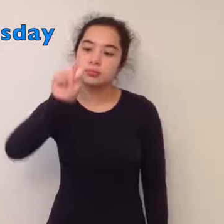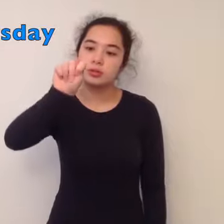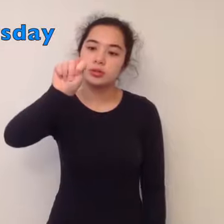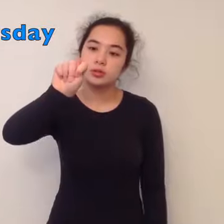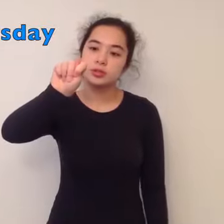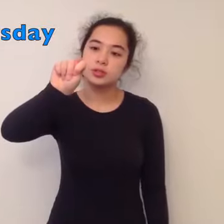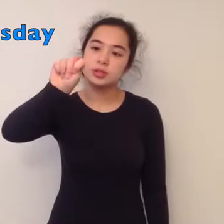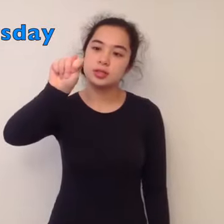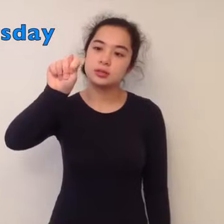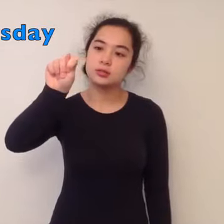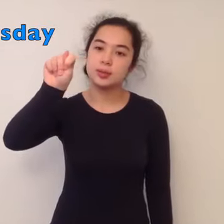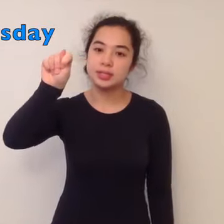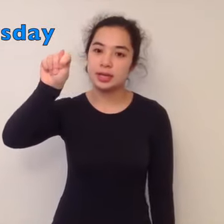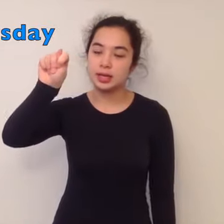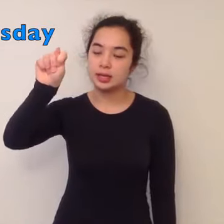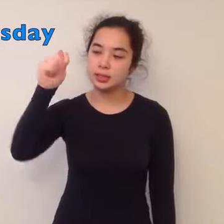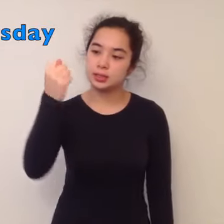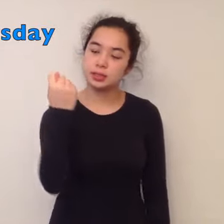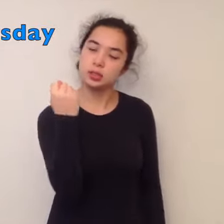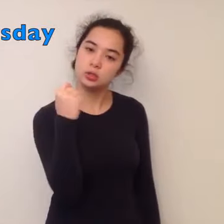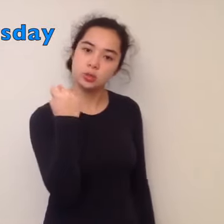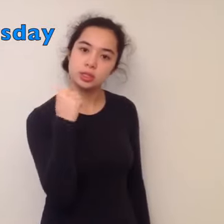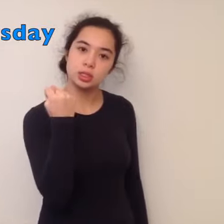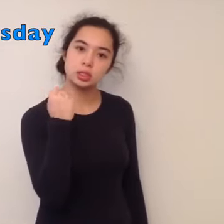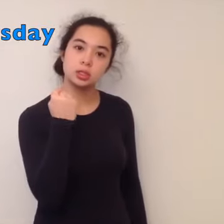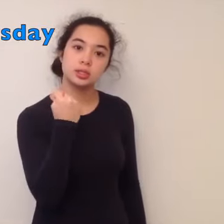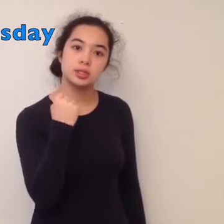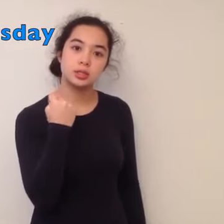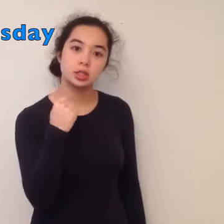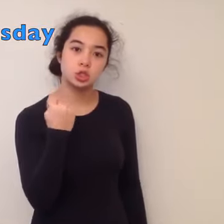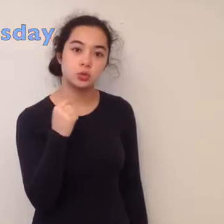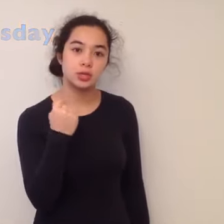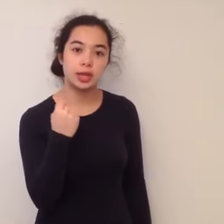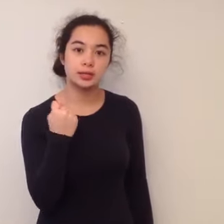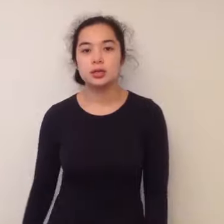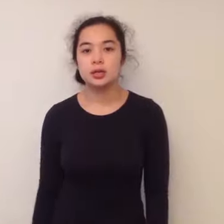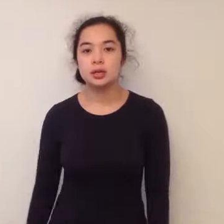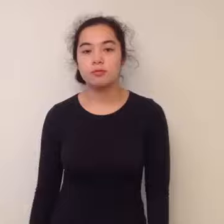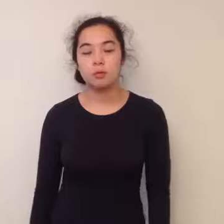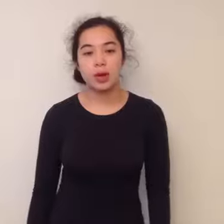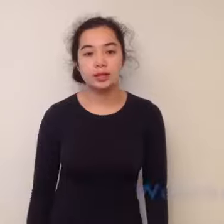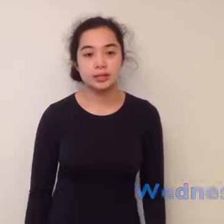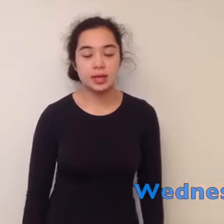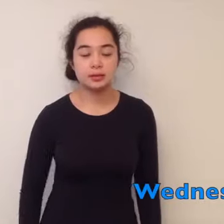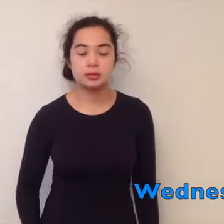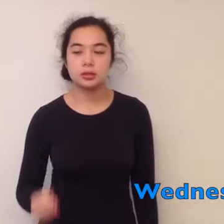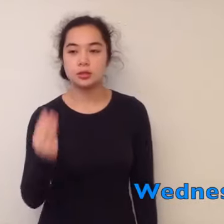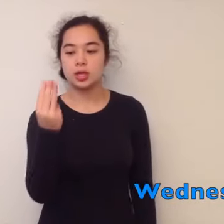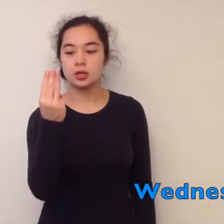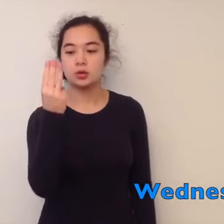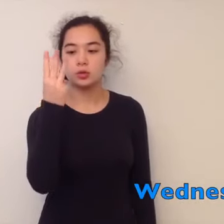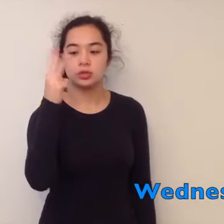So just see, got my T hand, just twist it. Tuesday. And then for Wednesday, you take your